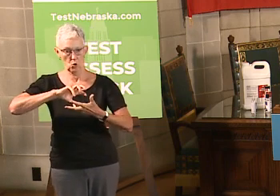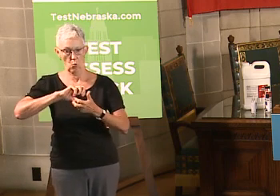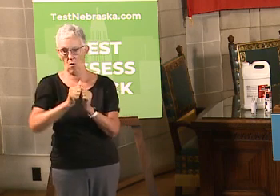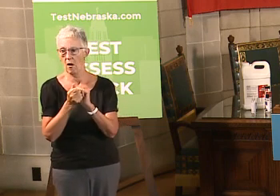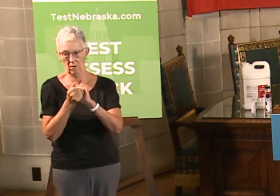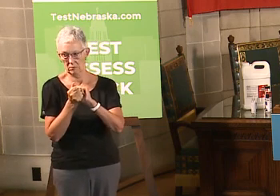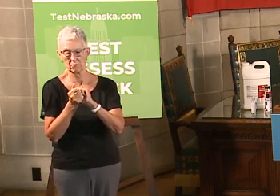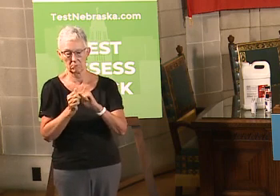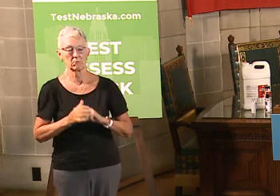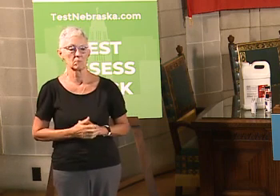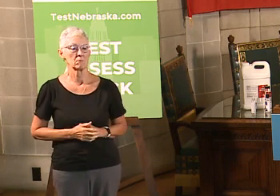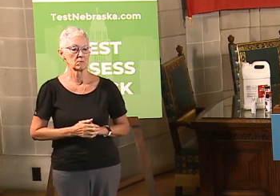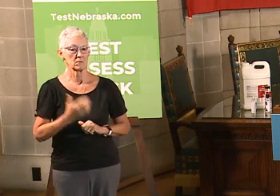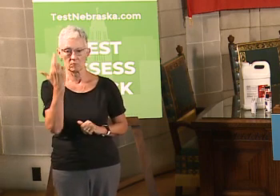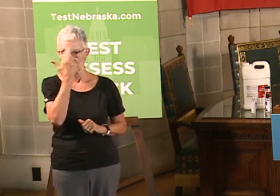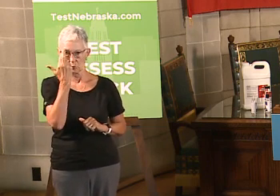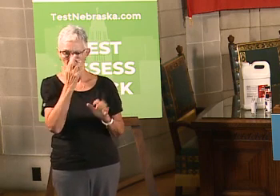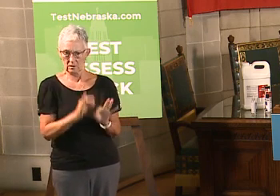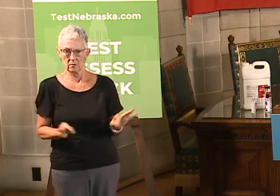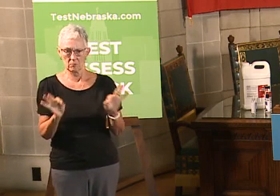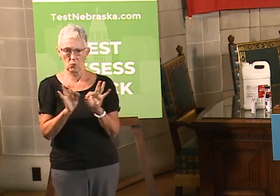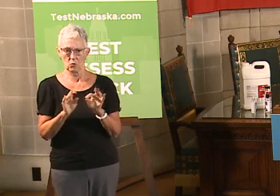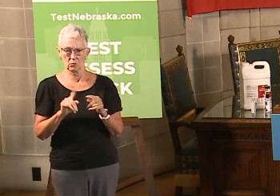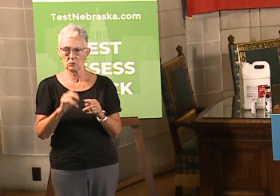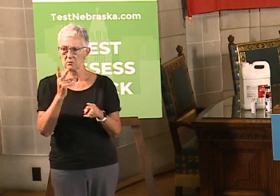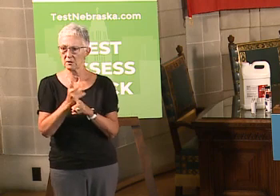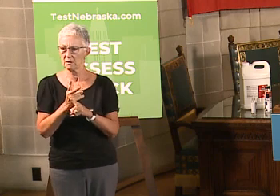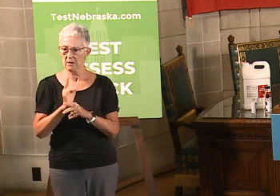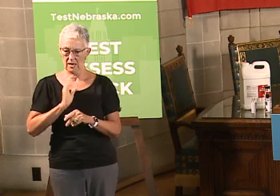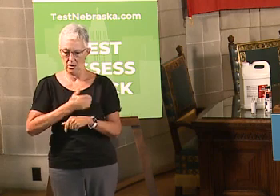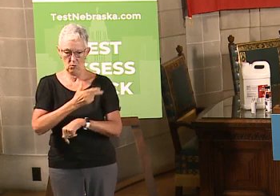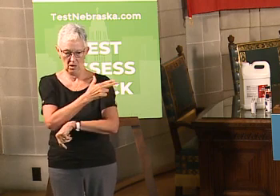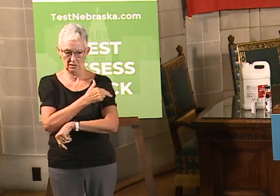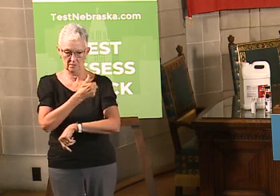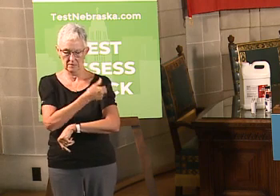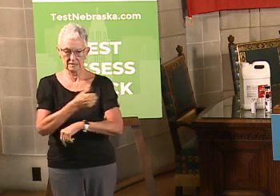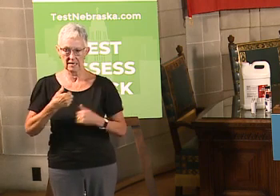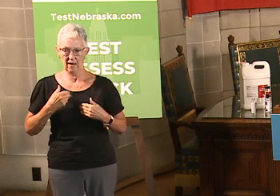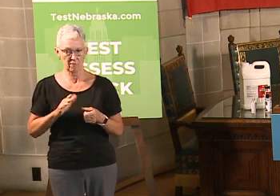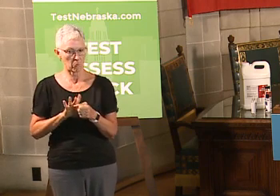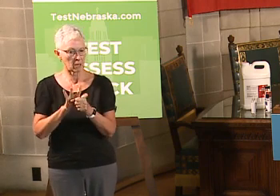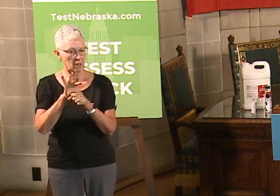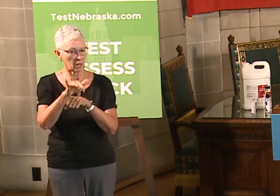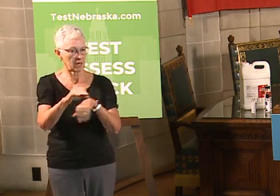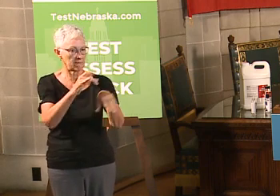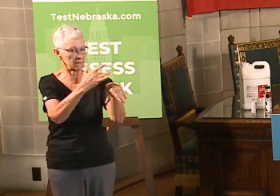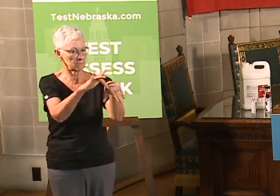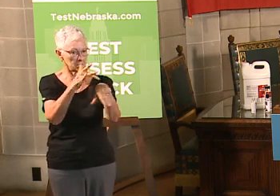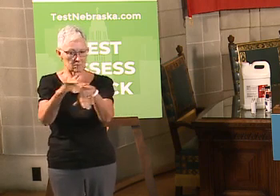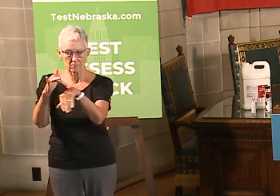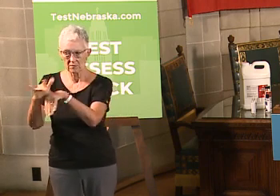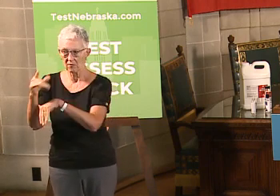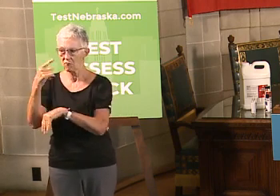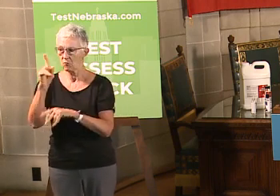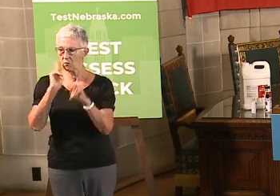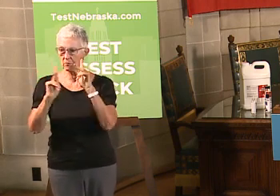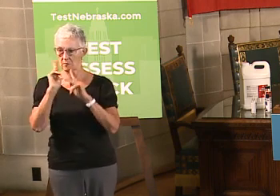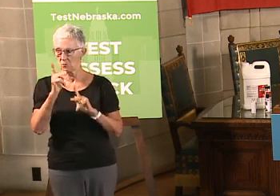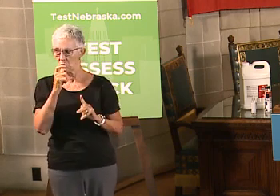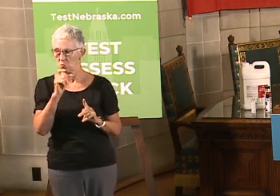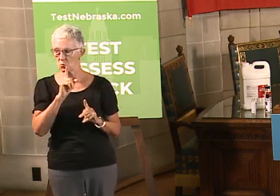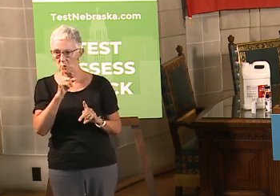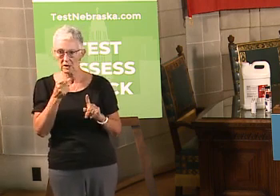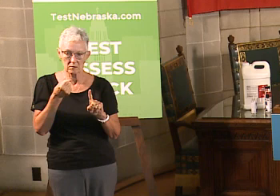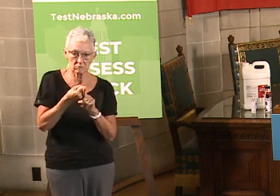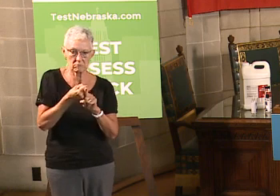hospital capacity here in the state. That's the whole reason we do this, is make sure we can provide that hospital bed, that ICU bed, or that ventilator to